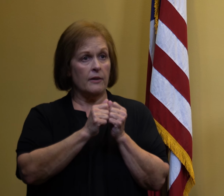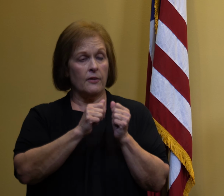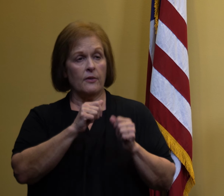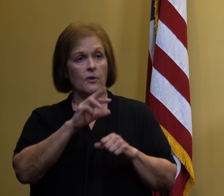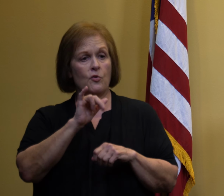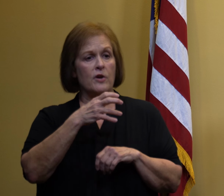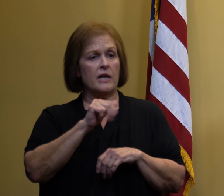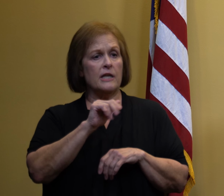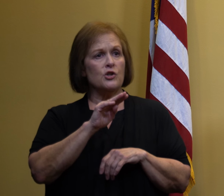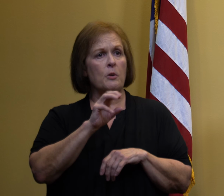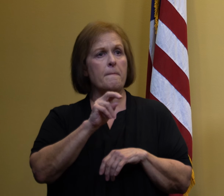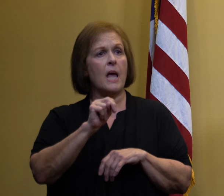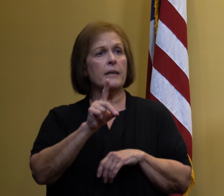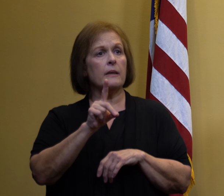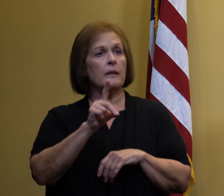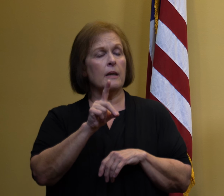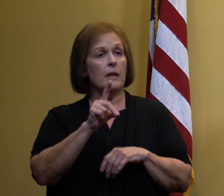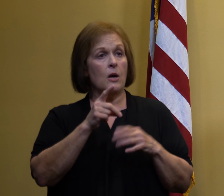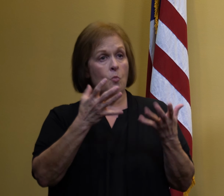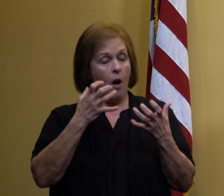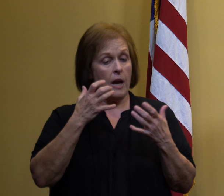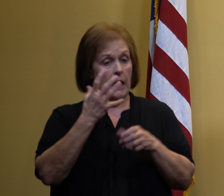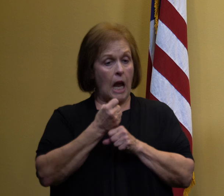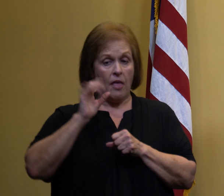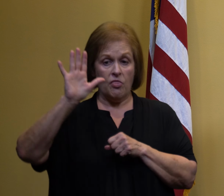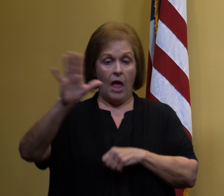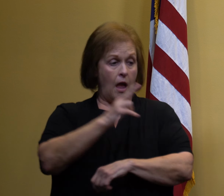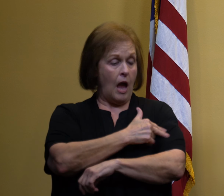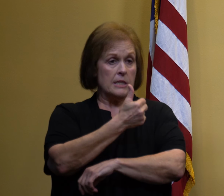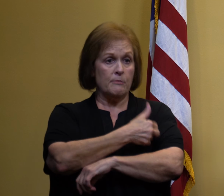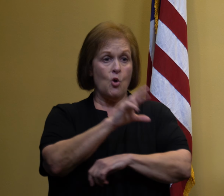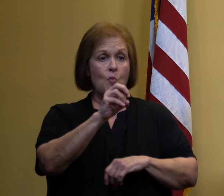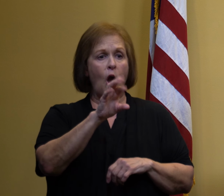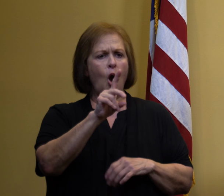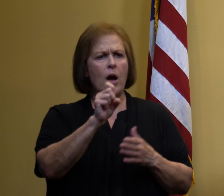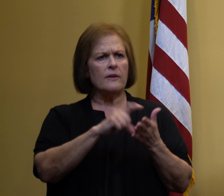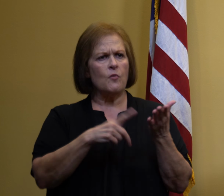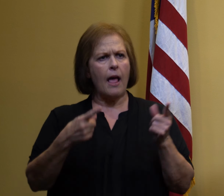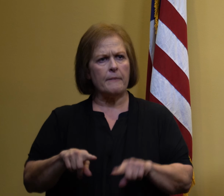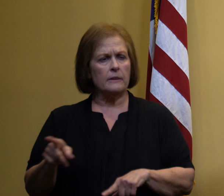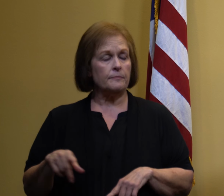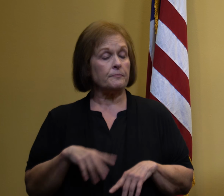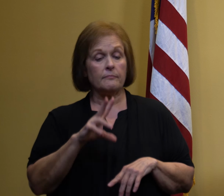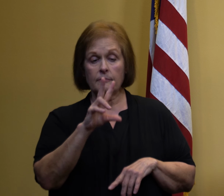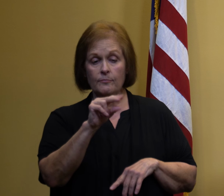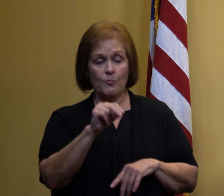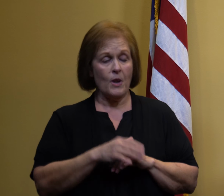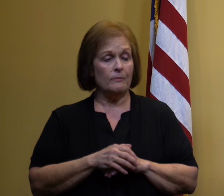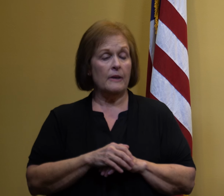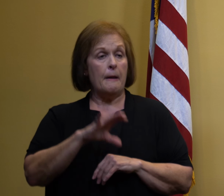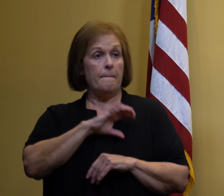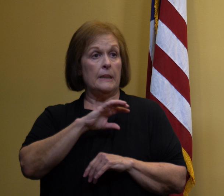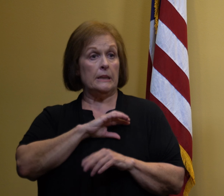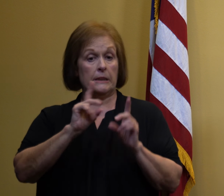further by asking for Richmond's hospital records to rule out DWI? No, I think the New Orleans Police Department and the